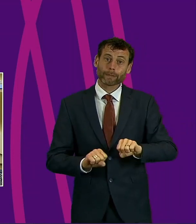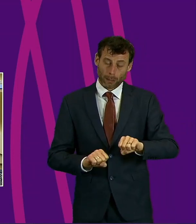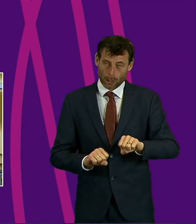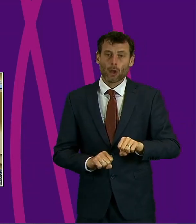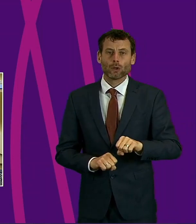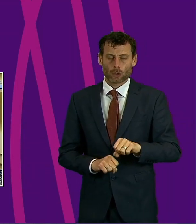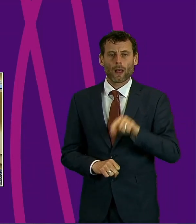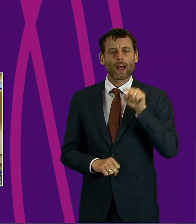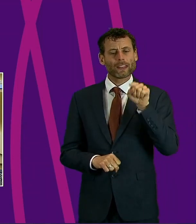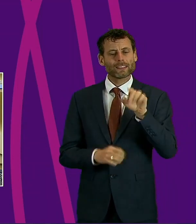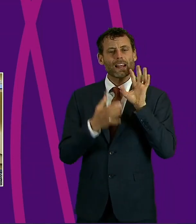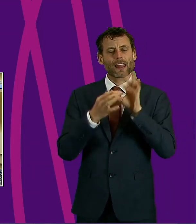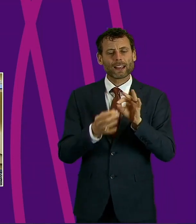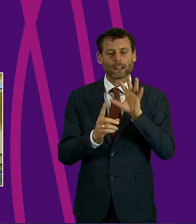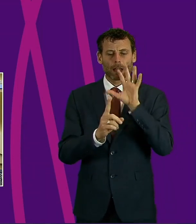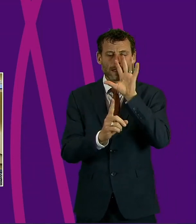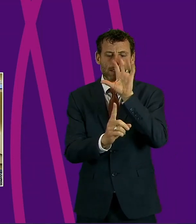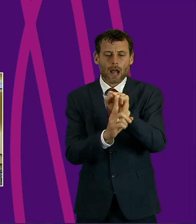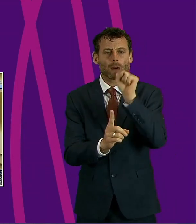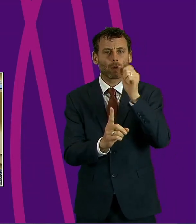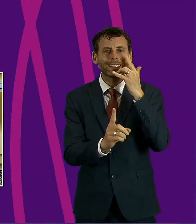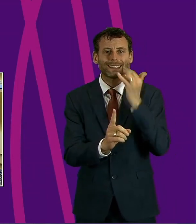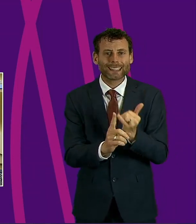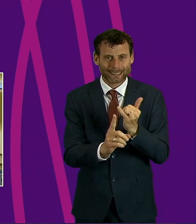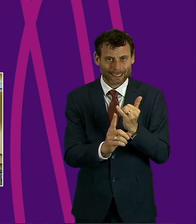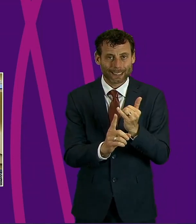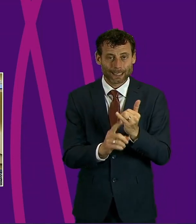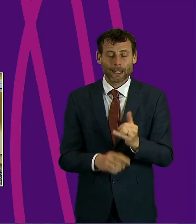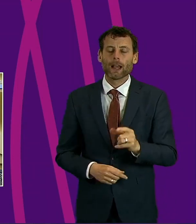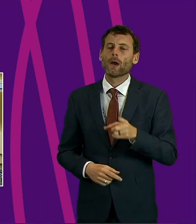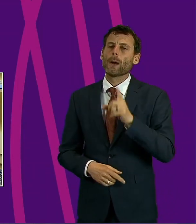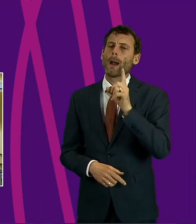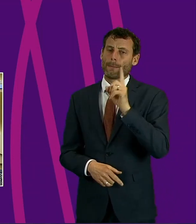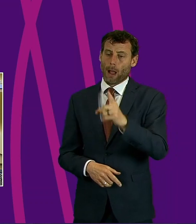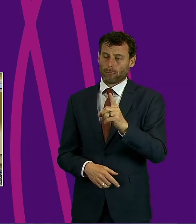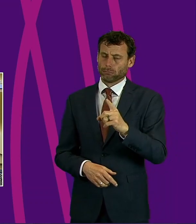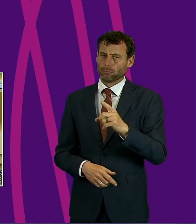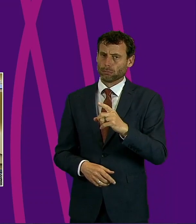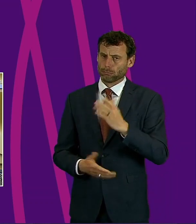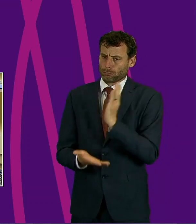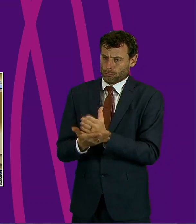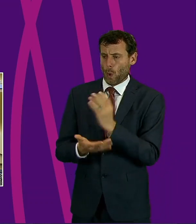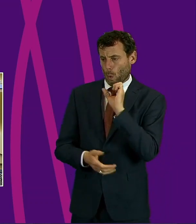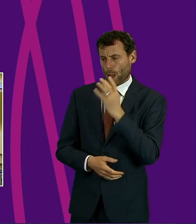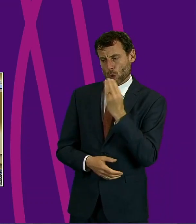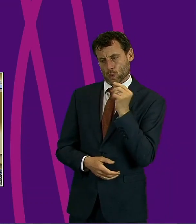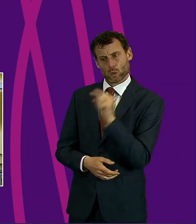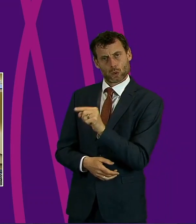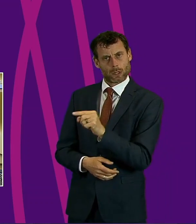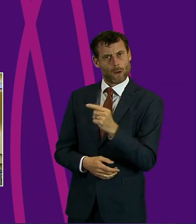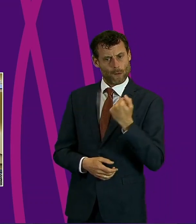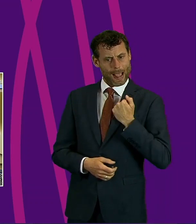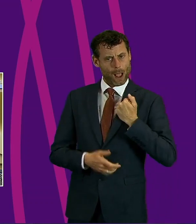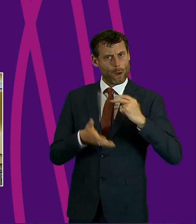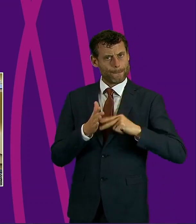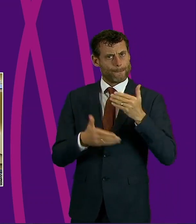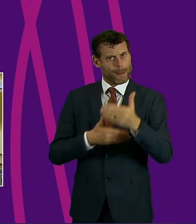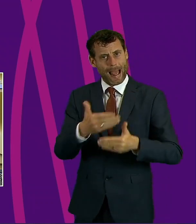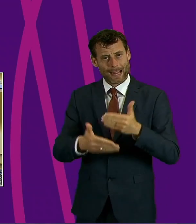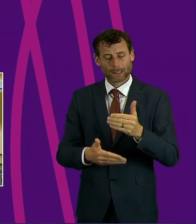as we go forward, antibody testing will have a greater part in our overall strategy. Plans for this are